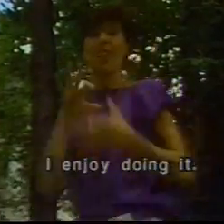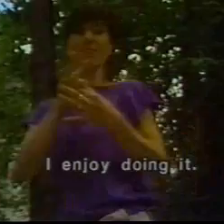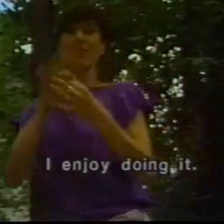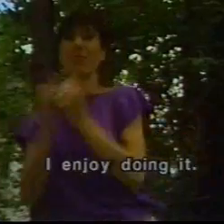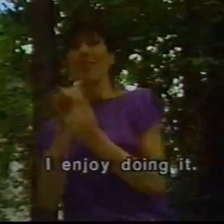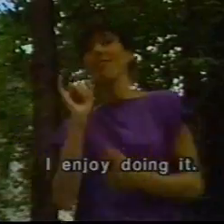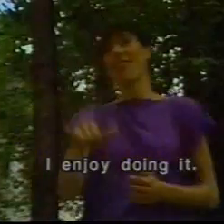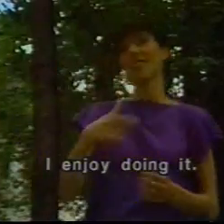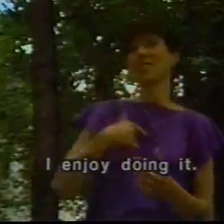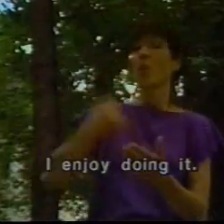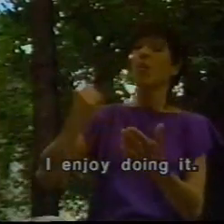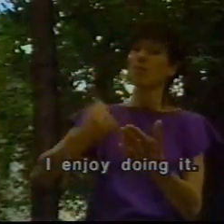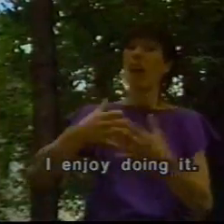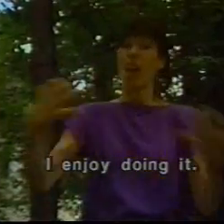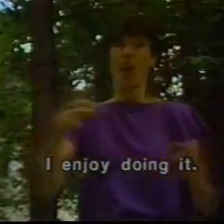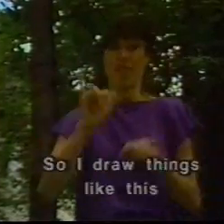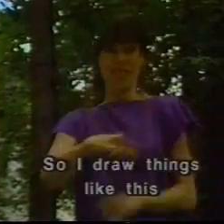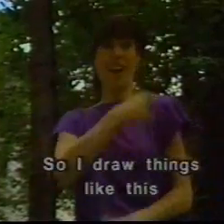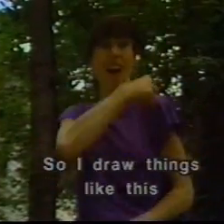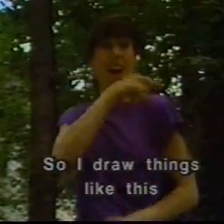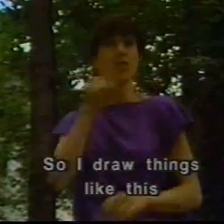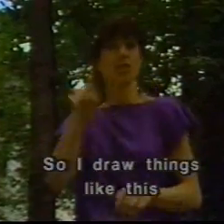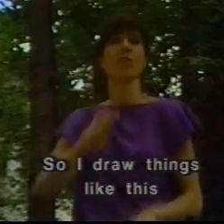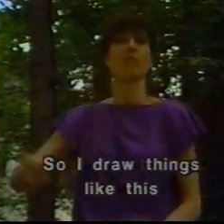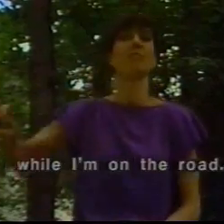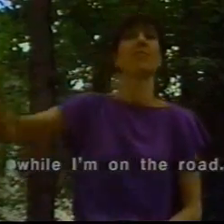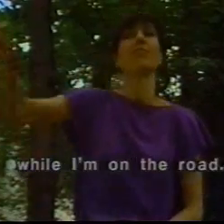I enjoy doing it. So I draw things like this when I'm on the road.